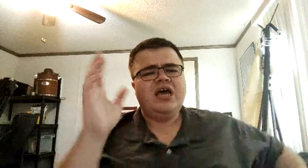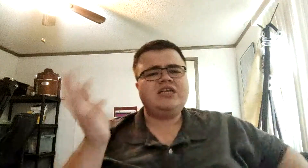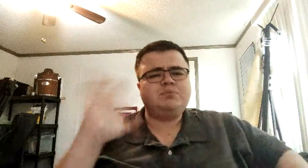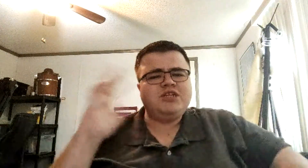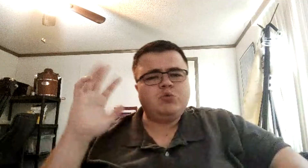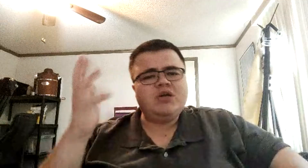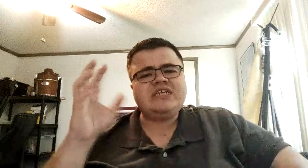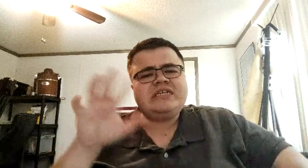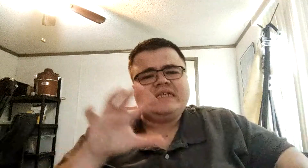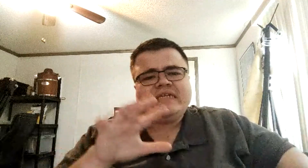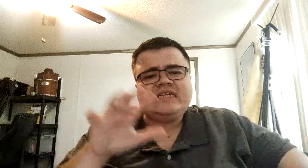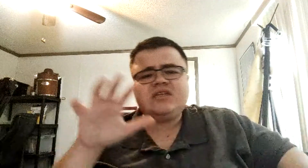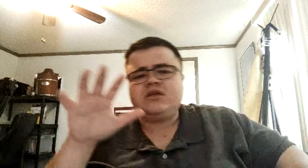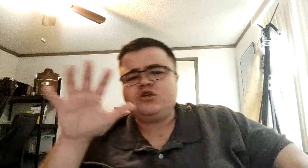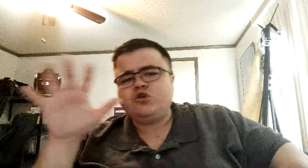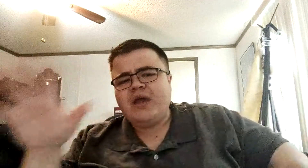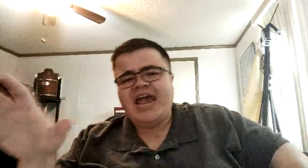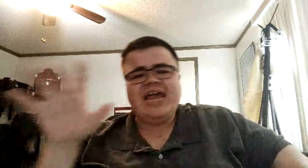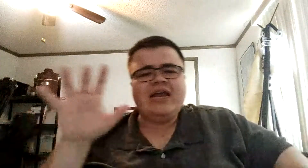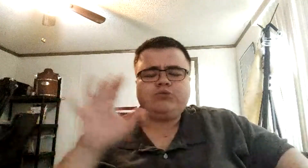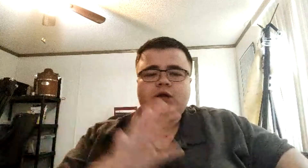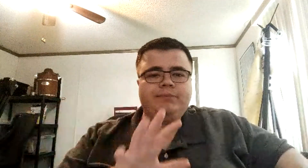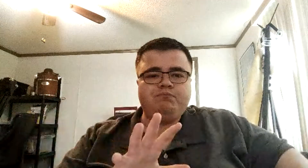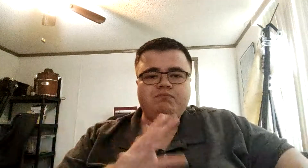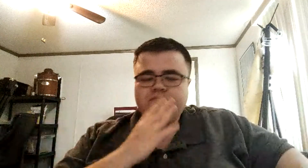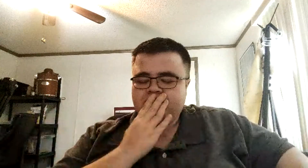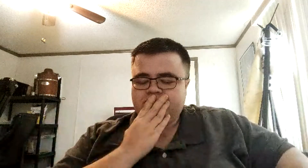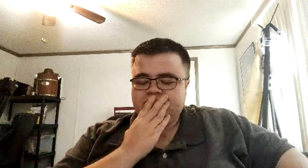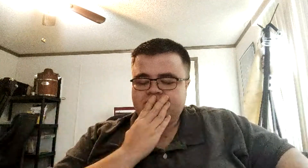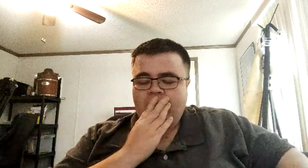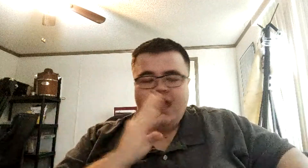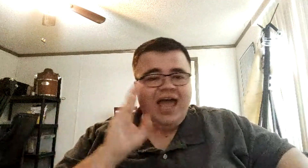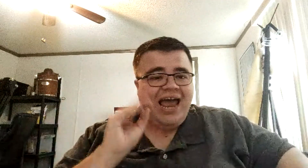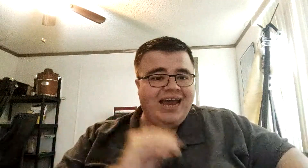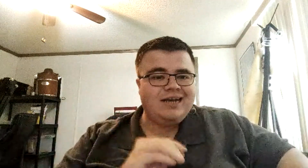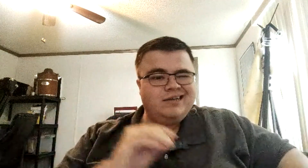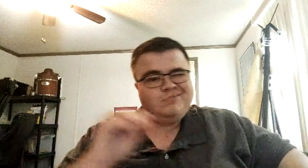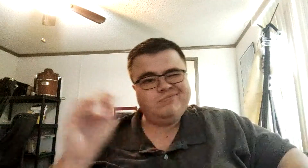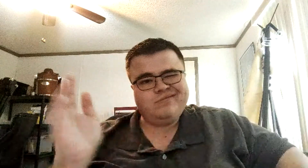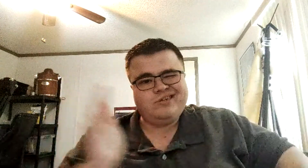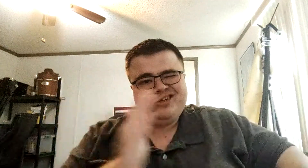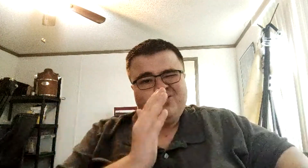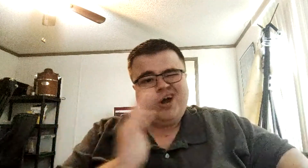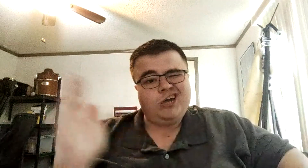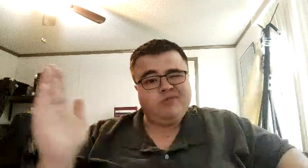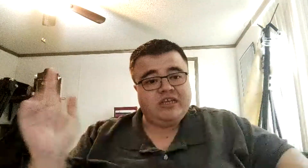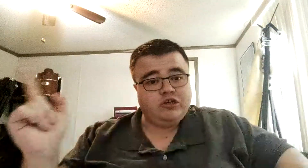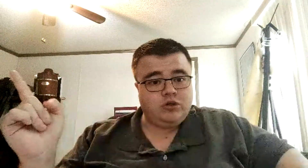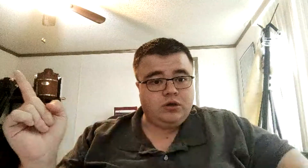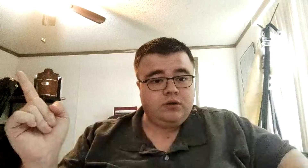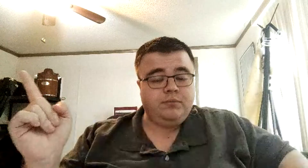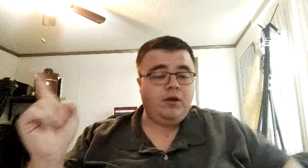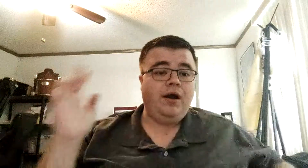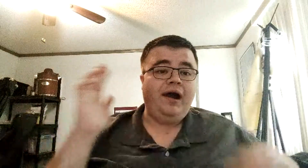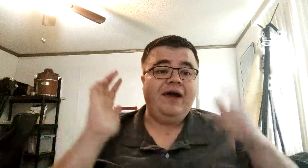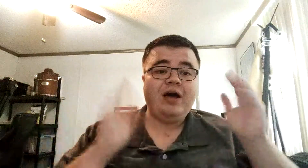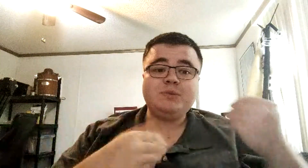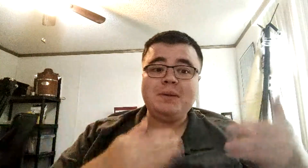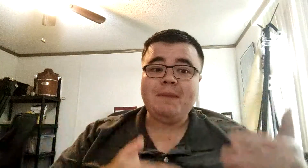It's between 60 to 8. I'm sorry, 80 to 100 years that was being